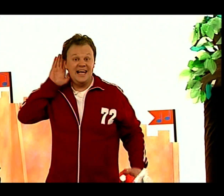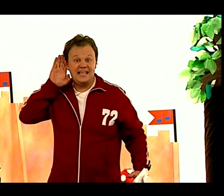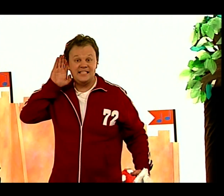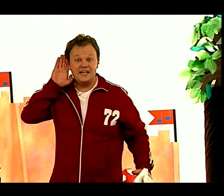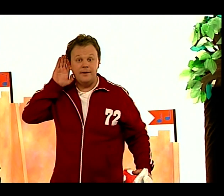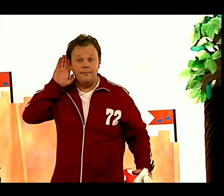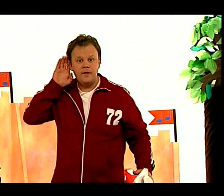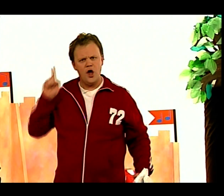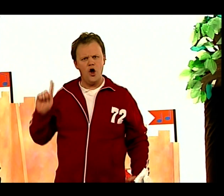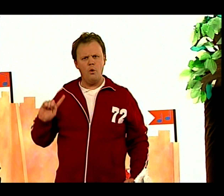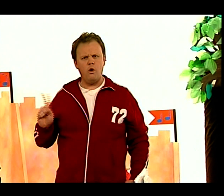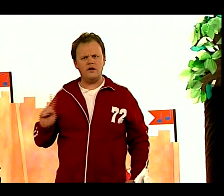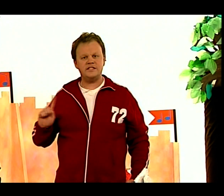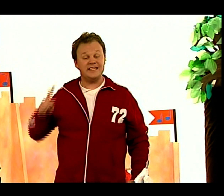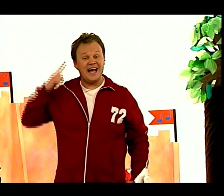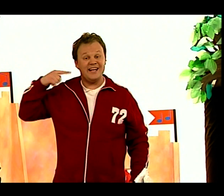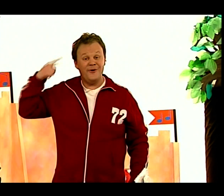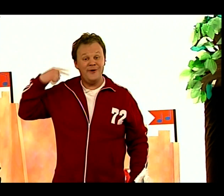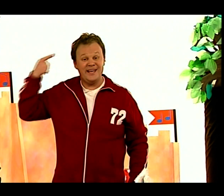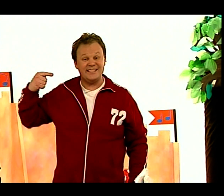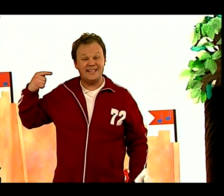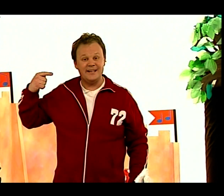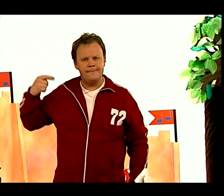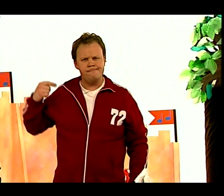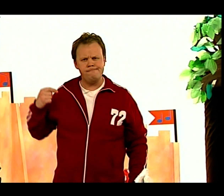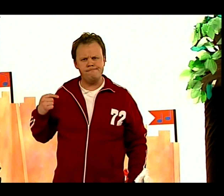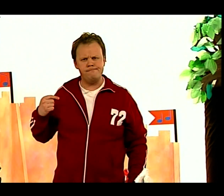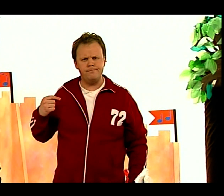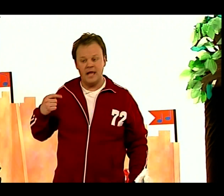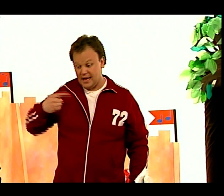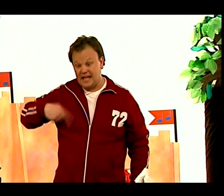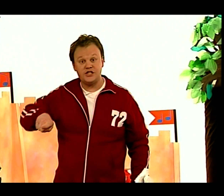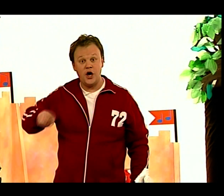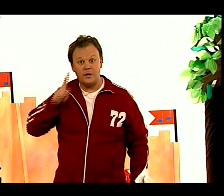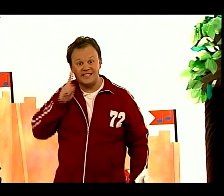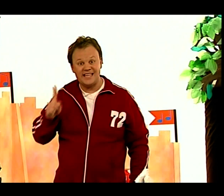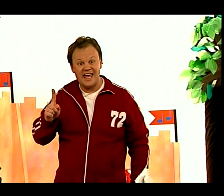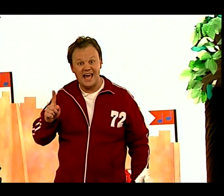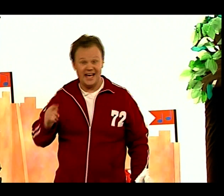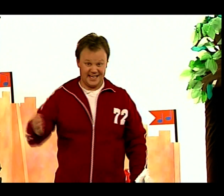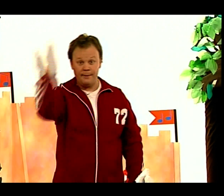Listen. What's that noise? Let's go and see. Come on.